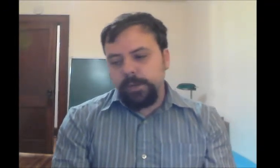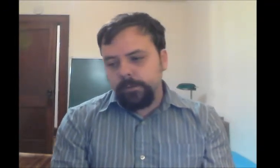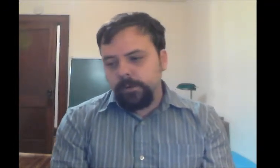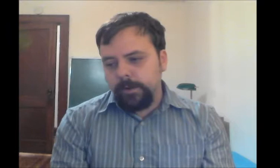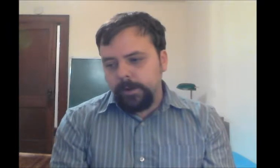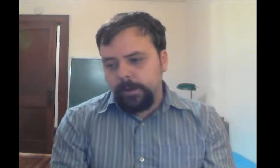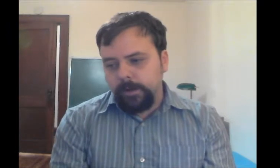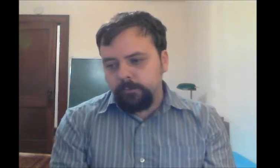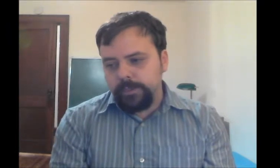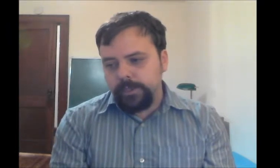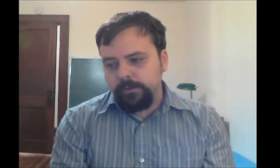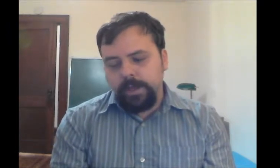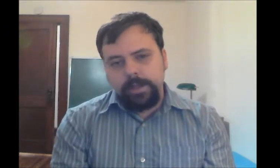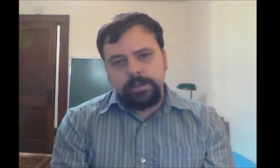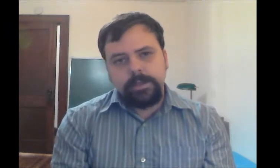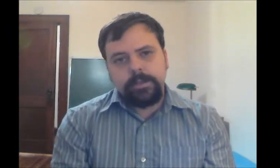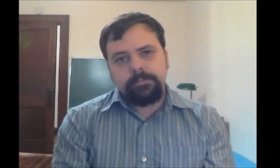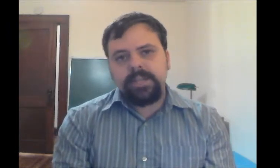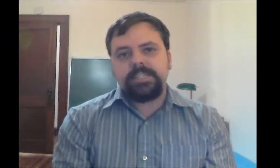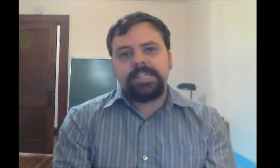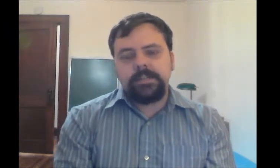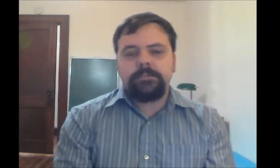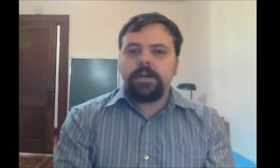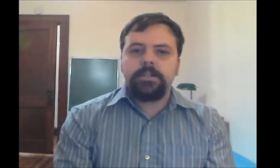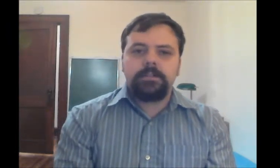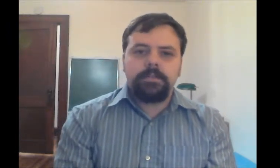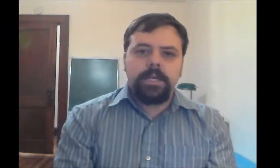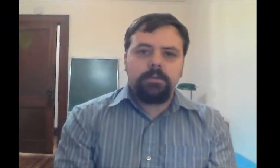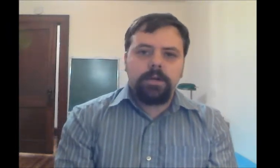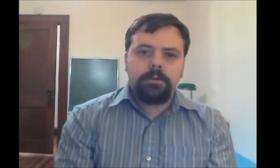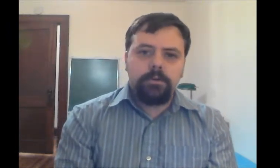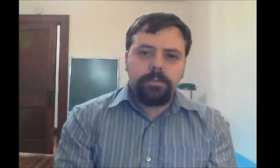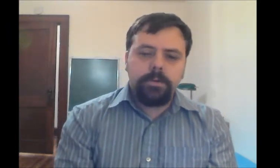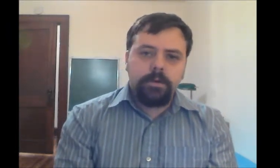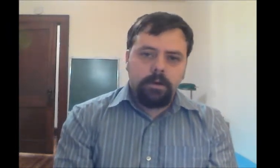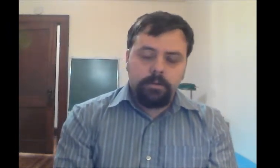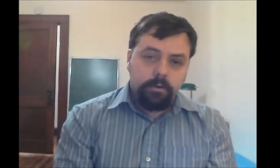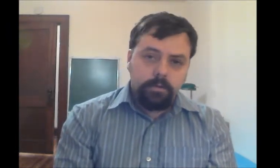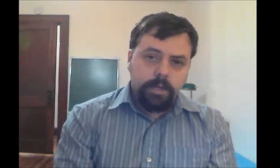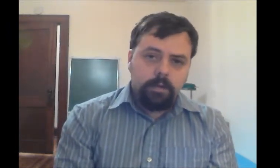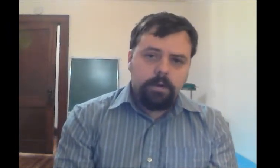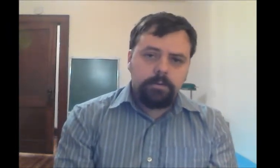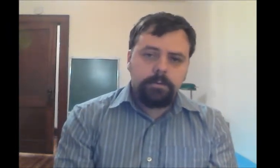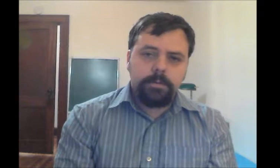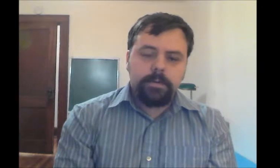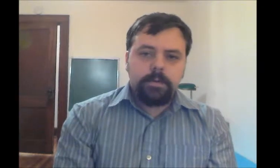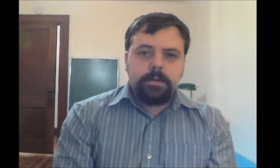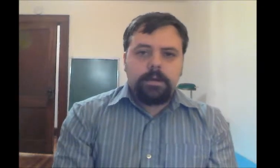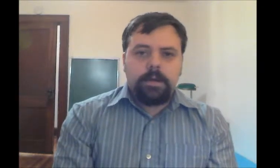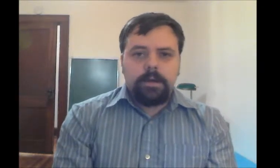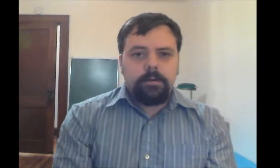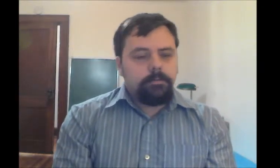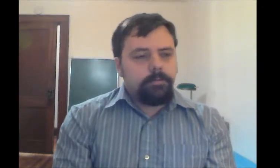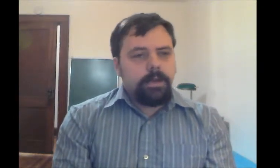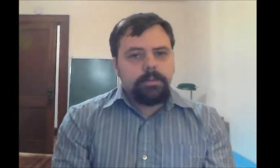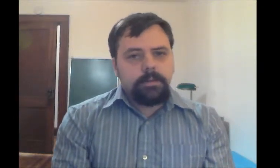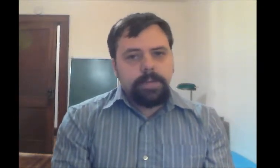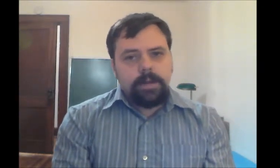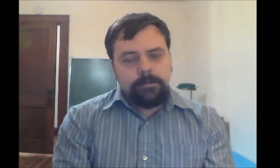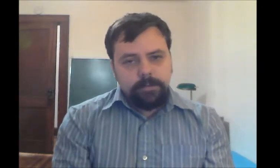paper, we show that if p is not a divisor of the Galois group, the order of the Galois group, then the p-adic